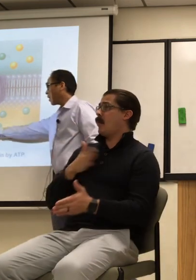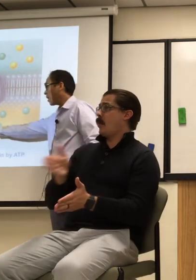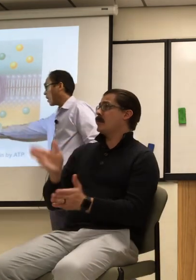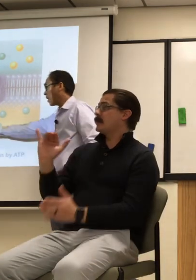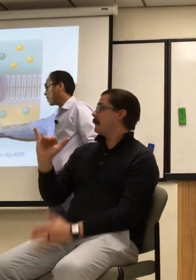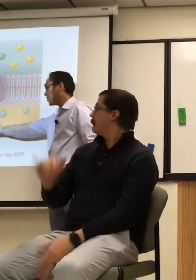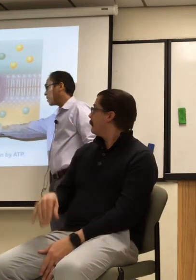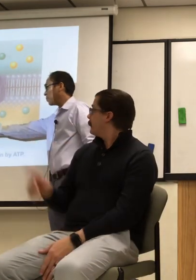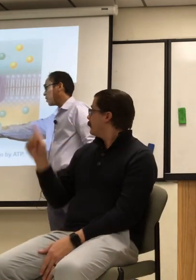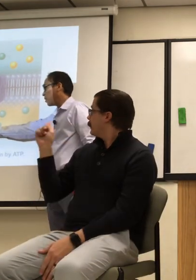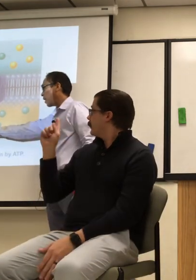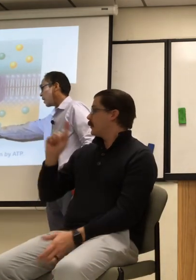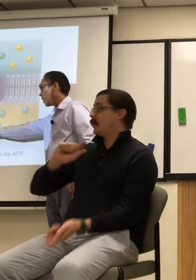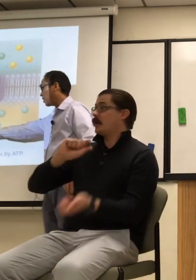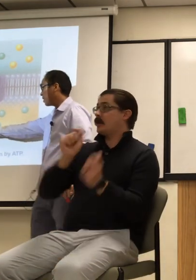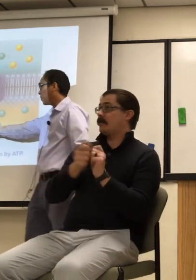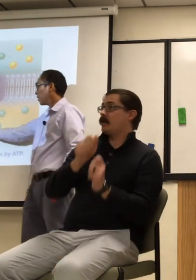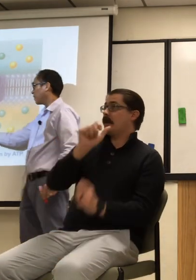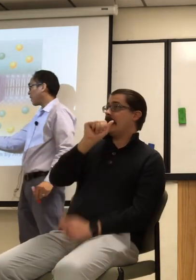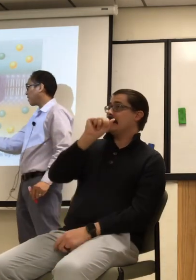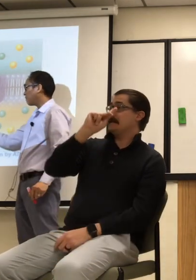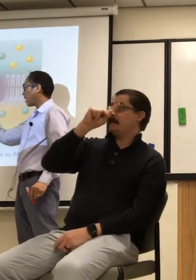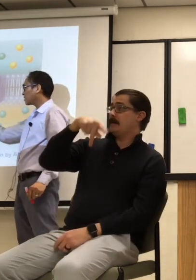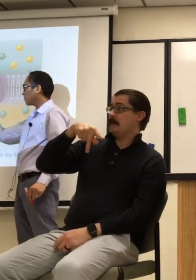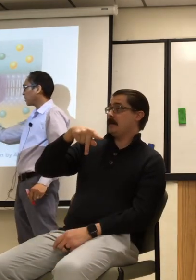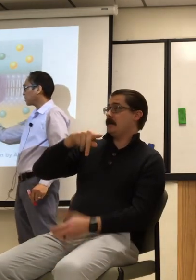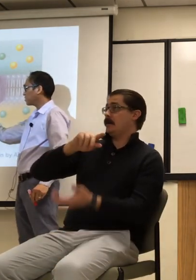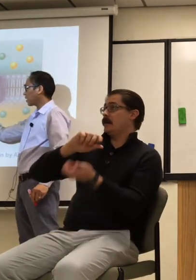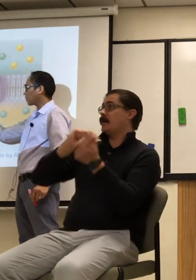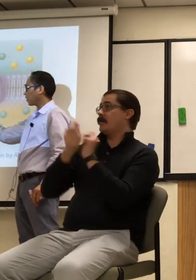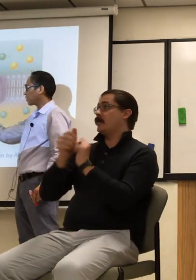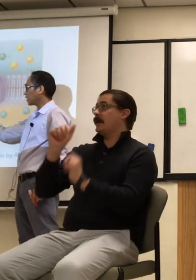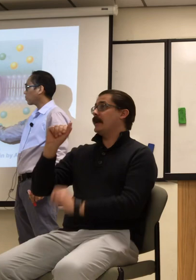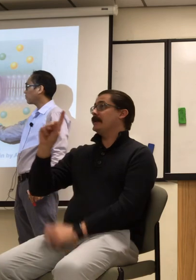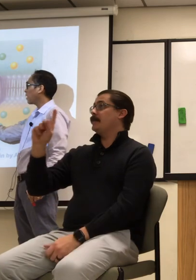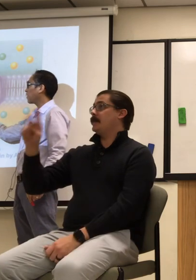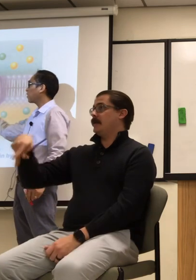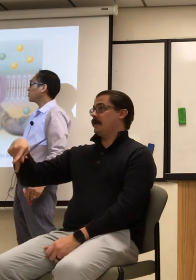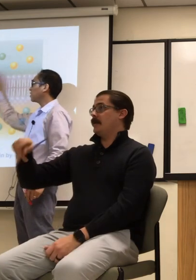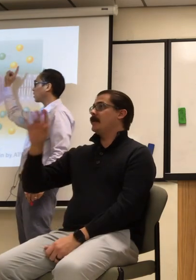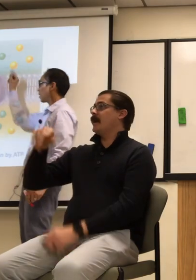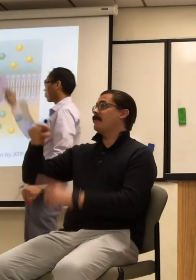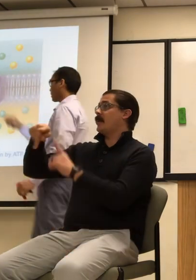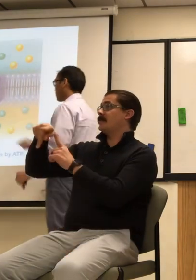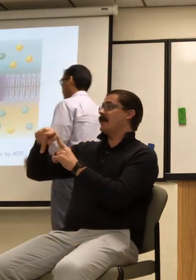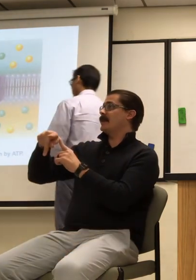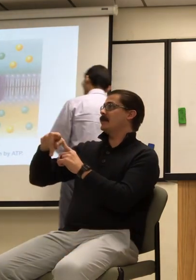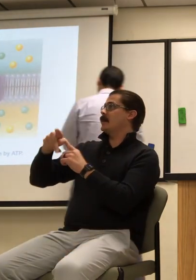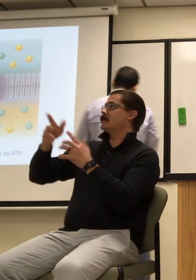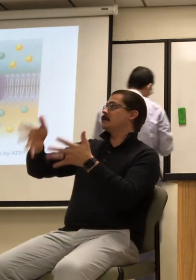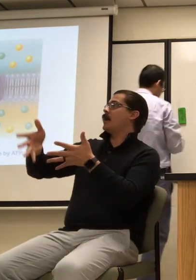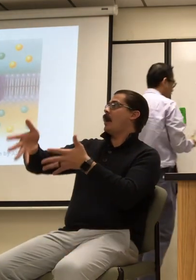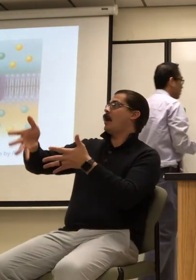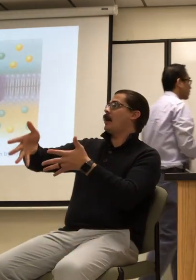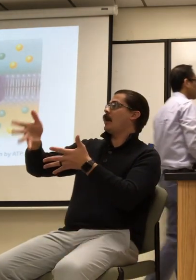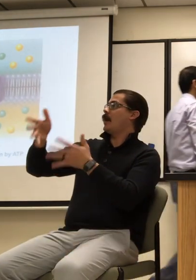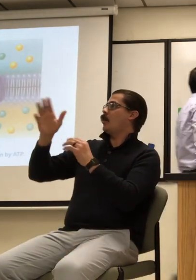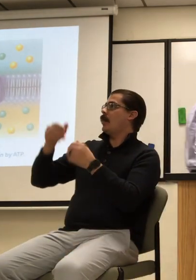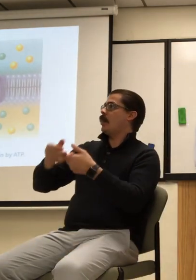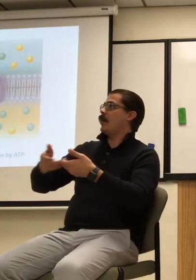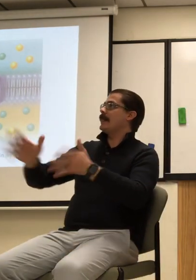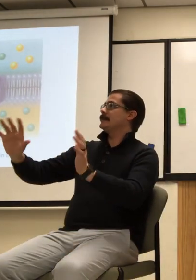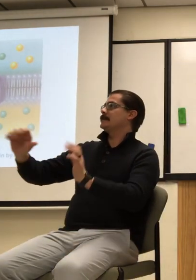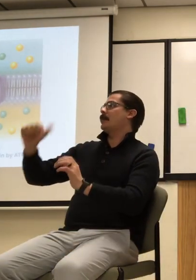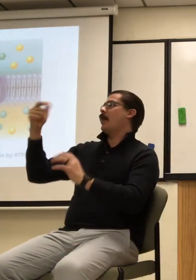convert ATP to ADP. That phosphate is stuck there because that'll provide the energy to kind of release it to the other side.